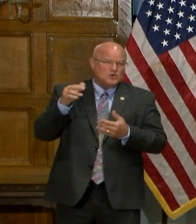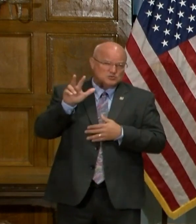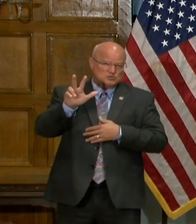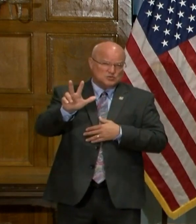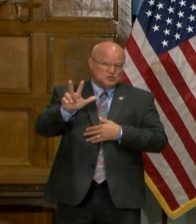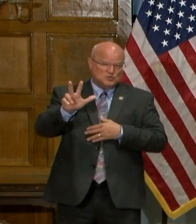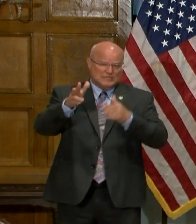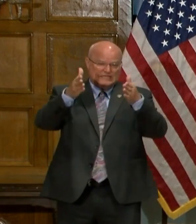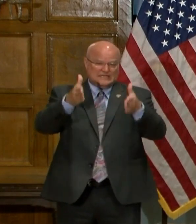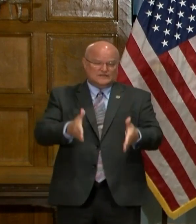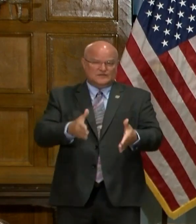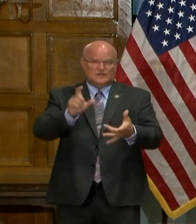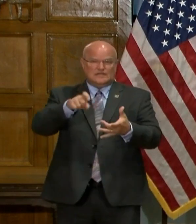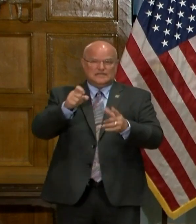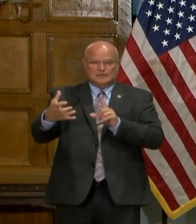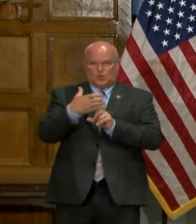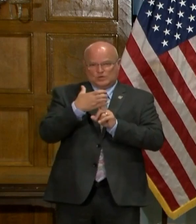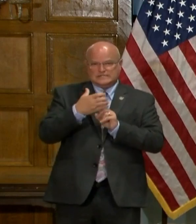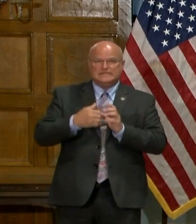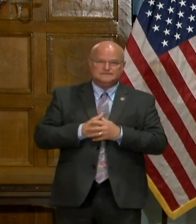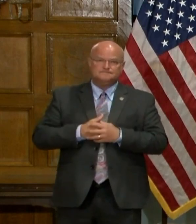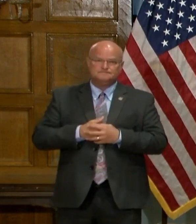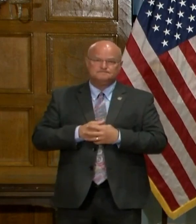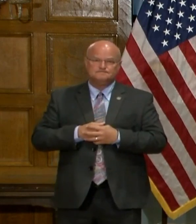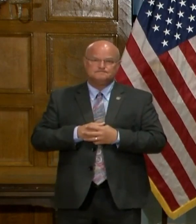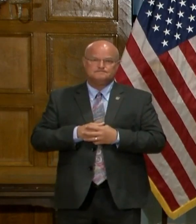3 individuals who would need to be quarantined.